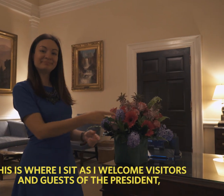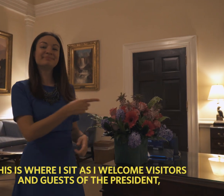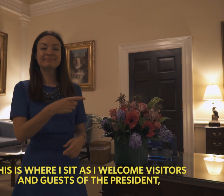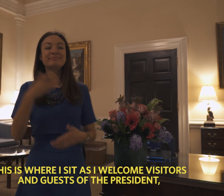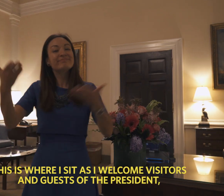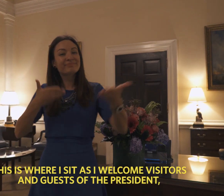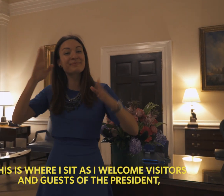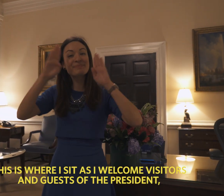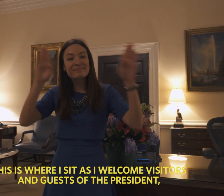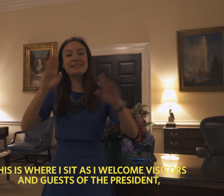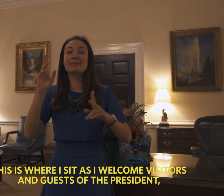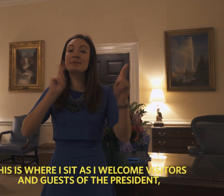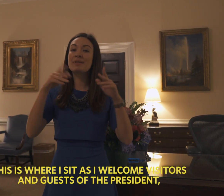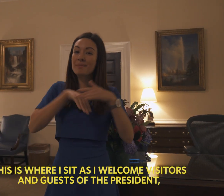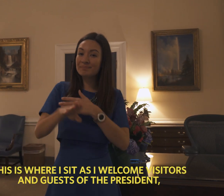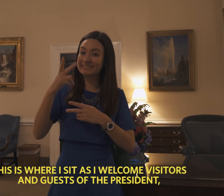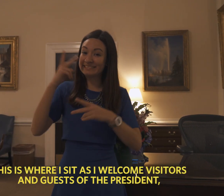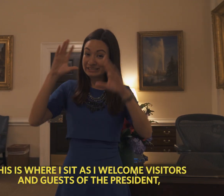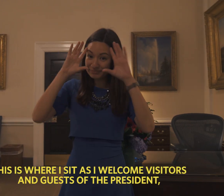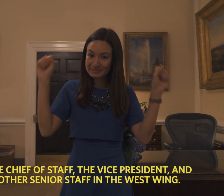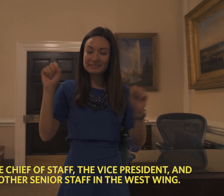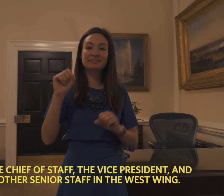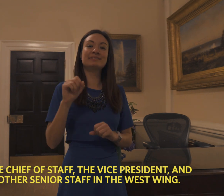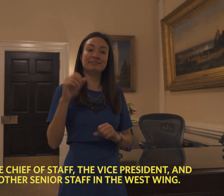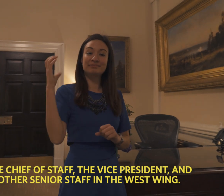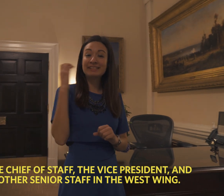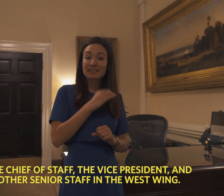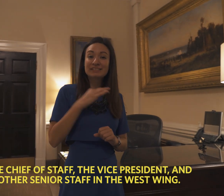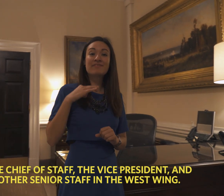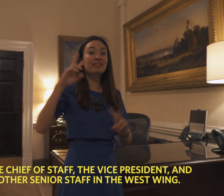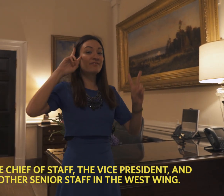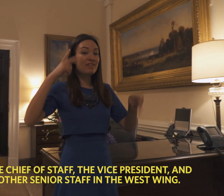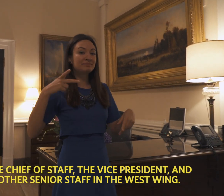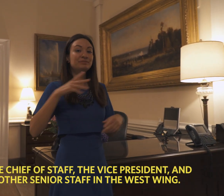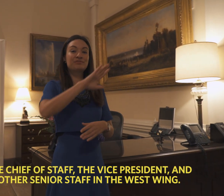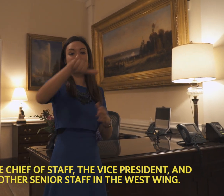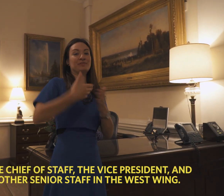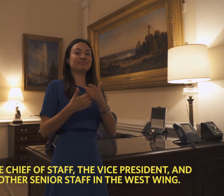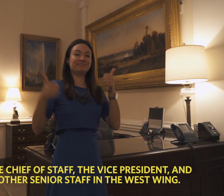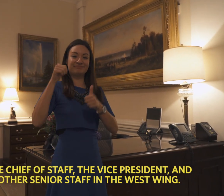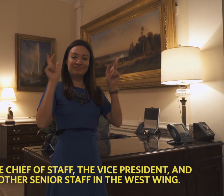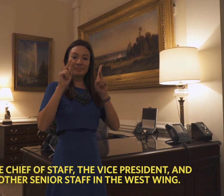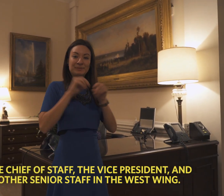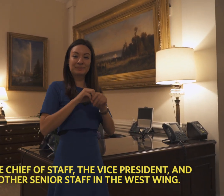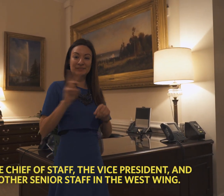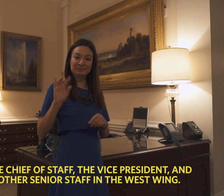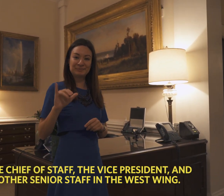sit as I welcome visitors and guests of the President, the Chief of Staff, the Vice President, and other senior staff in the West Wing. The lobby is